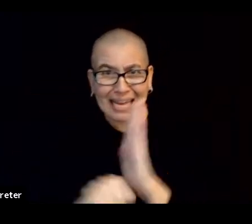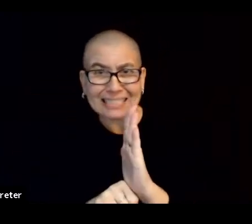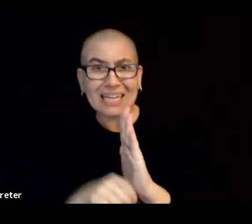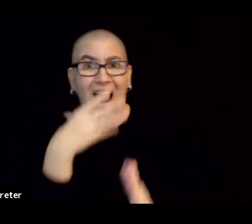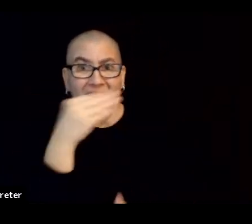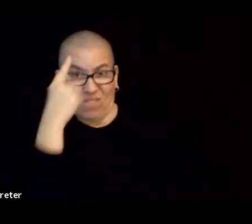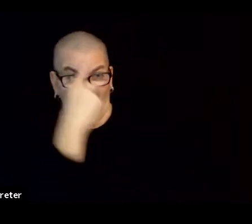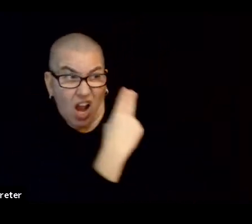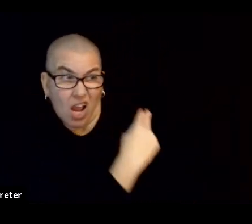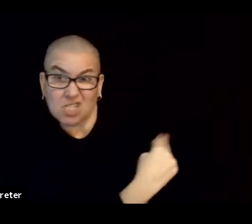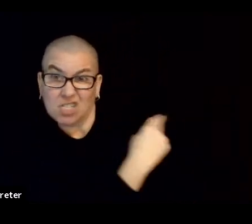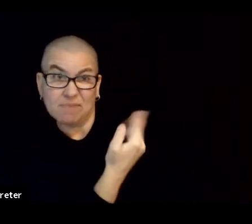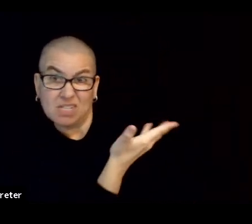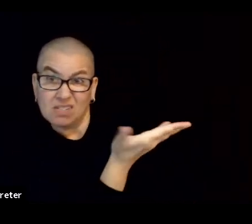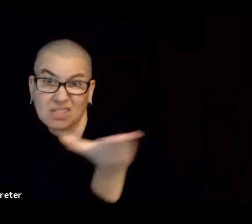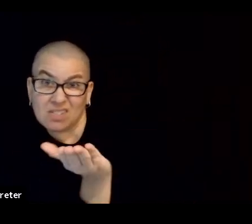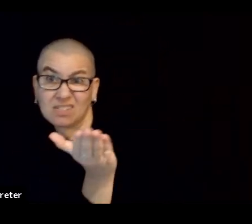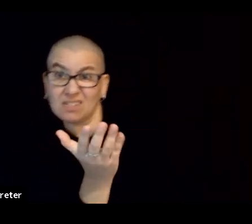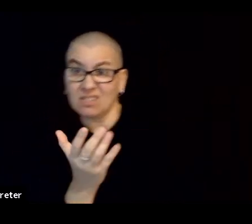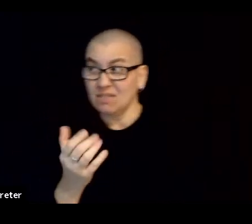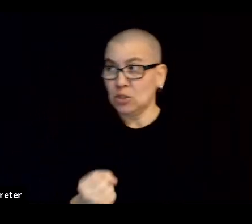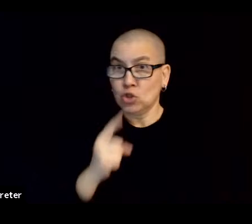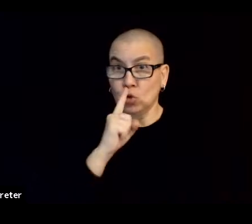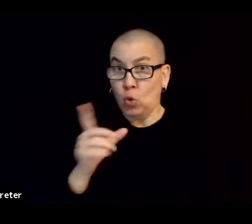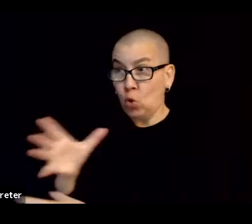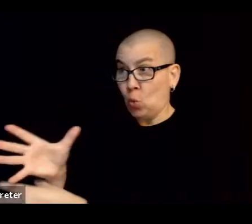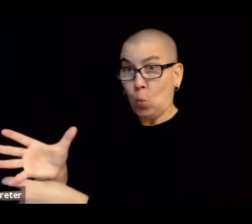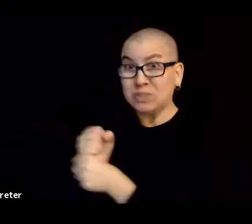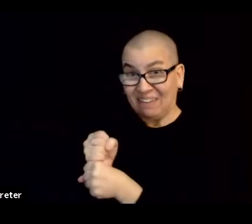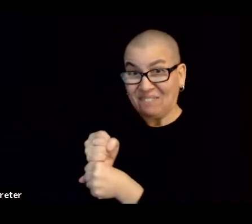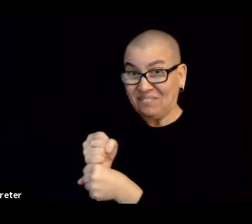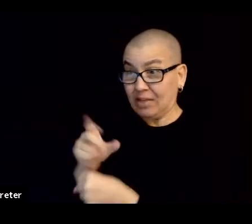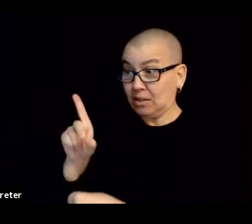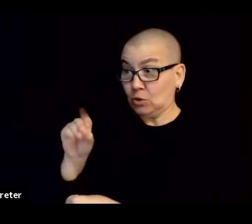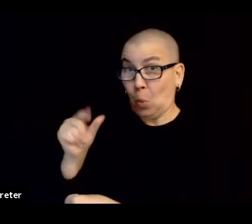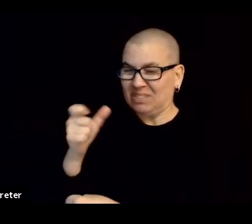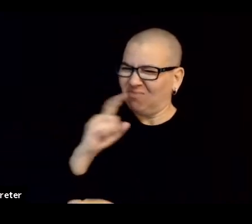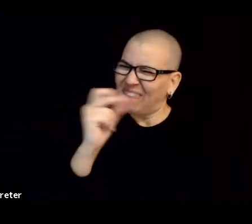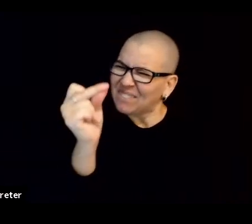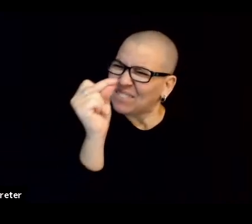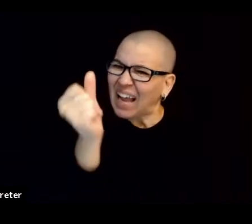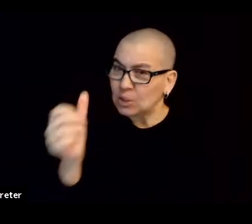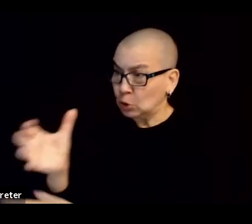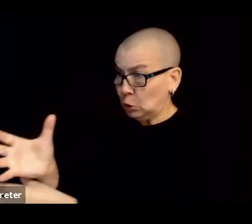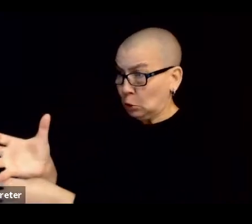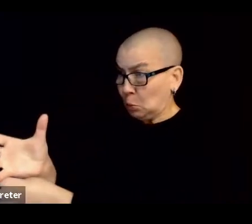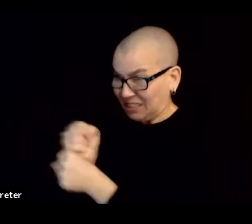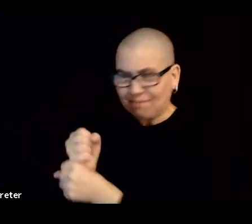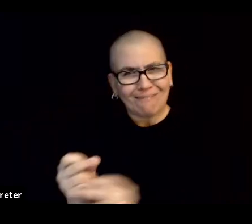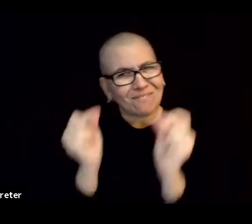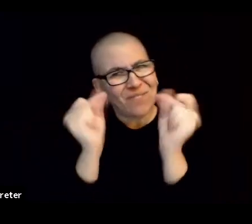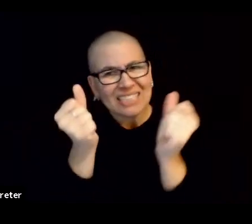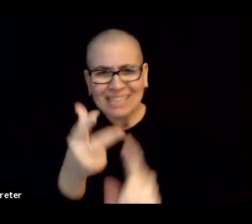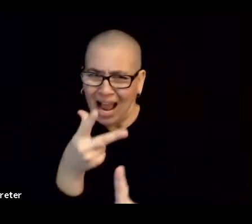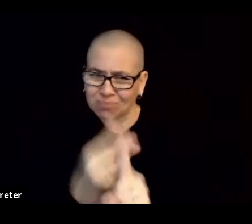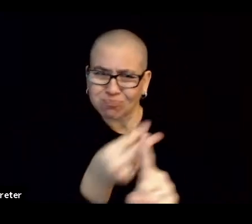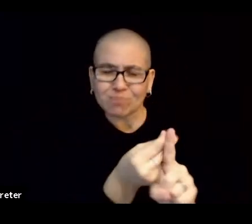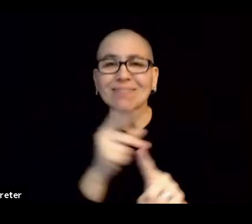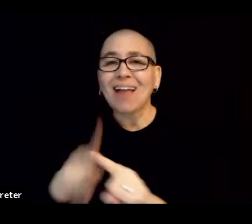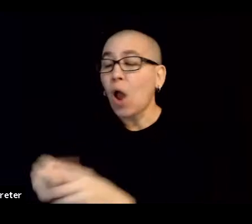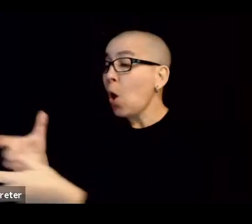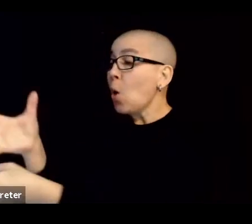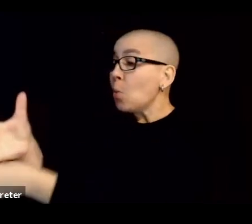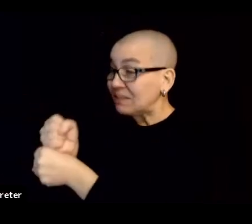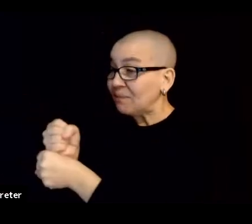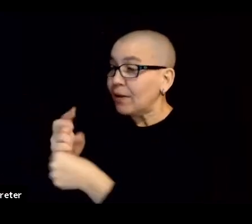So we're continuing to set that guidance. We'll get more information out about what the next step is once we have, and it sounds like within 48